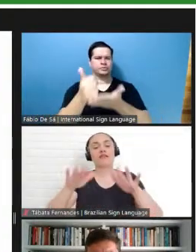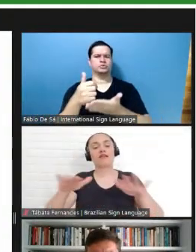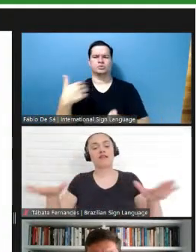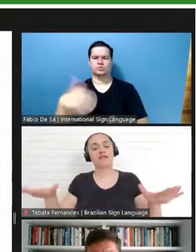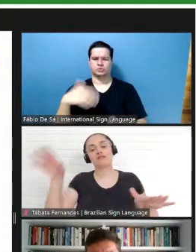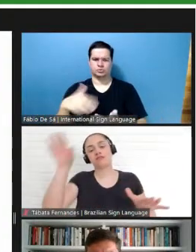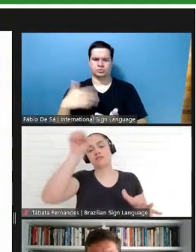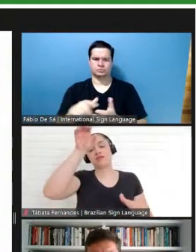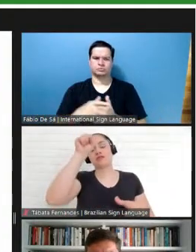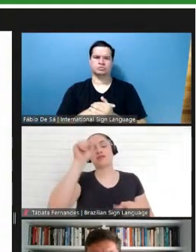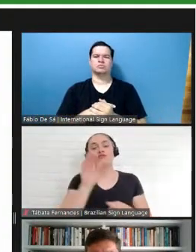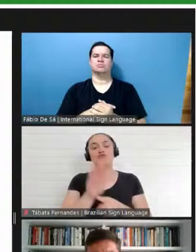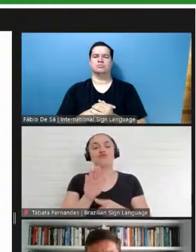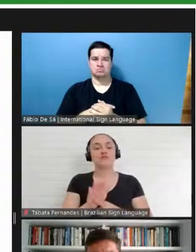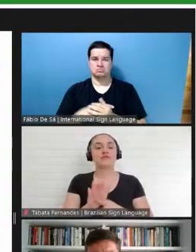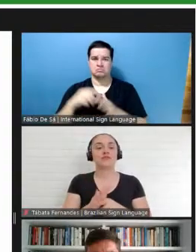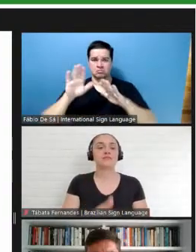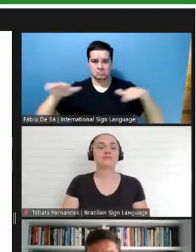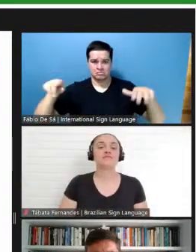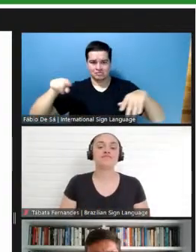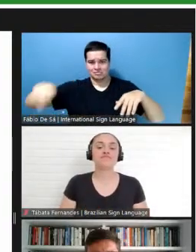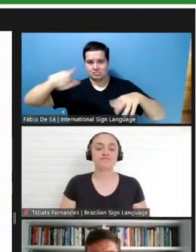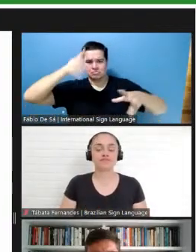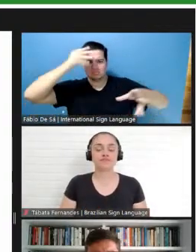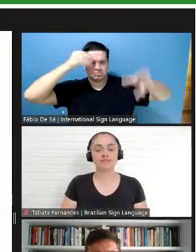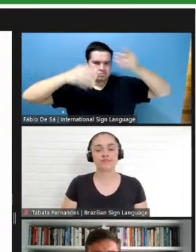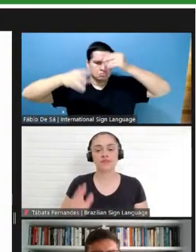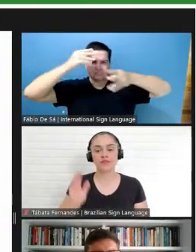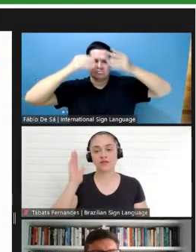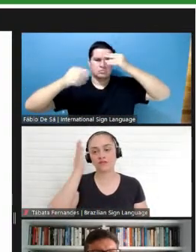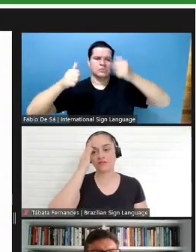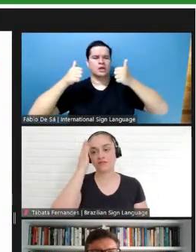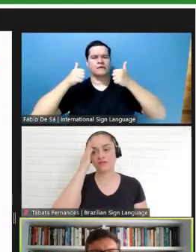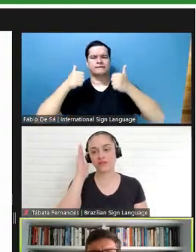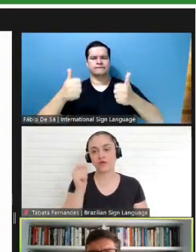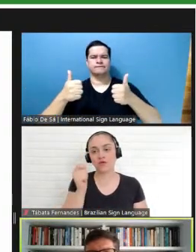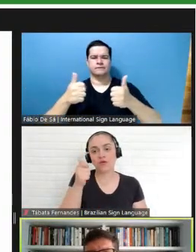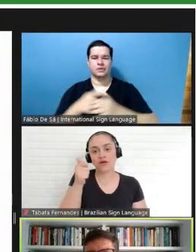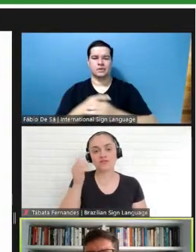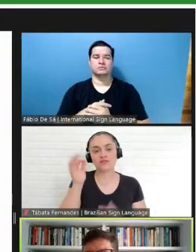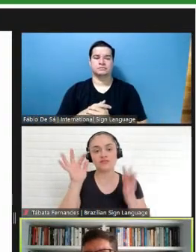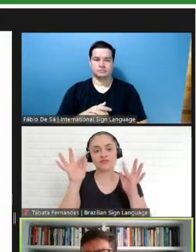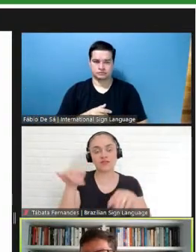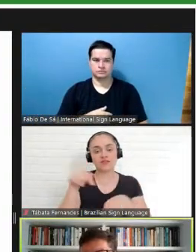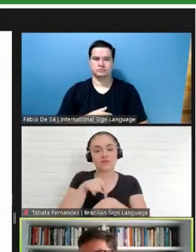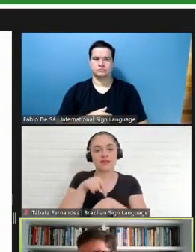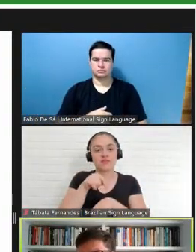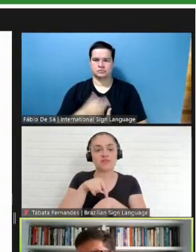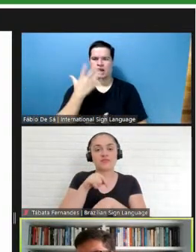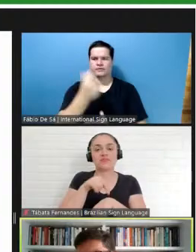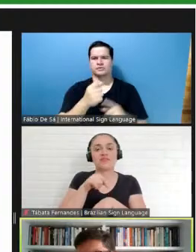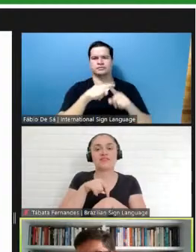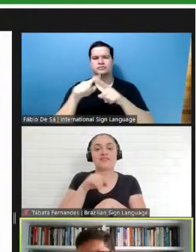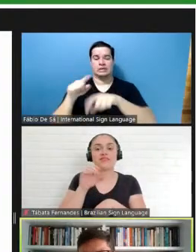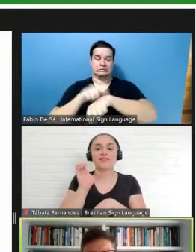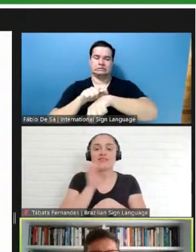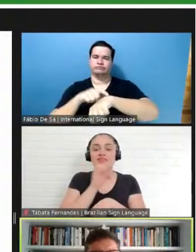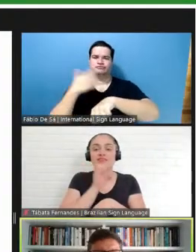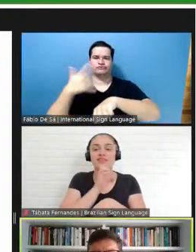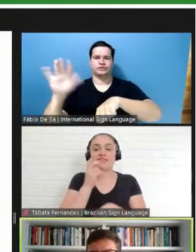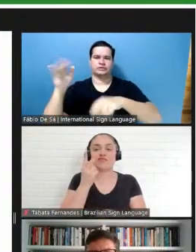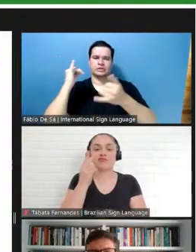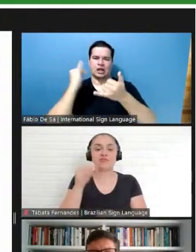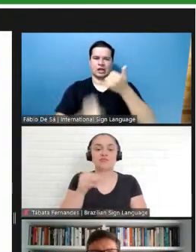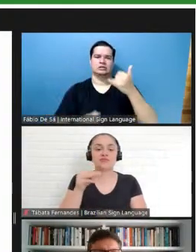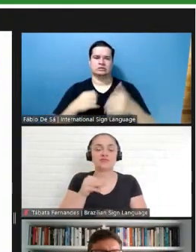well. Have I run out of time, Rodrigo? Yes. You still have 2 minutes,